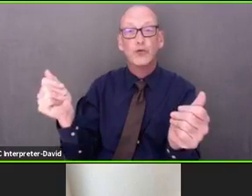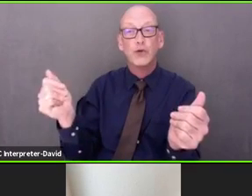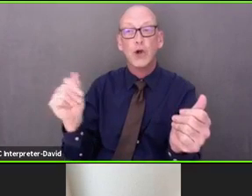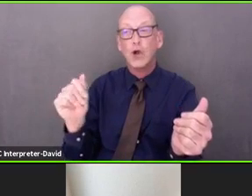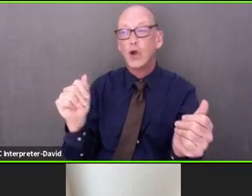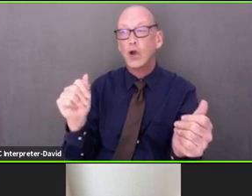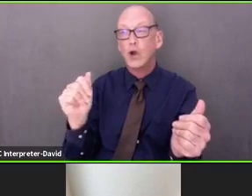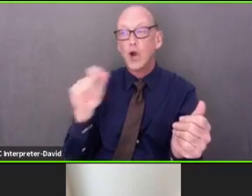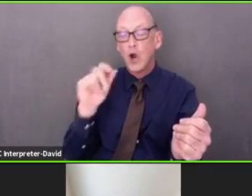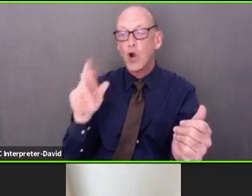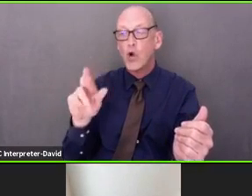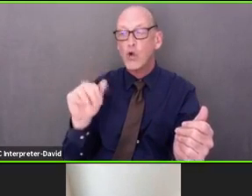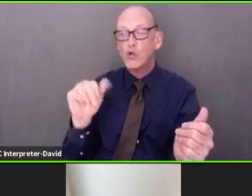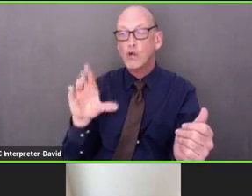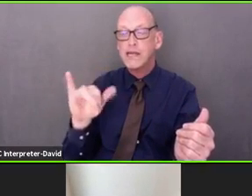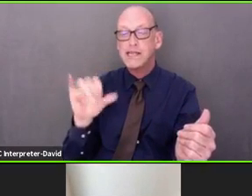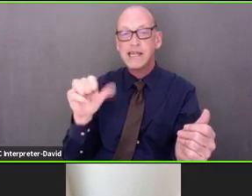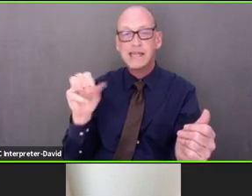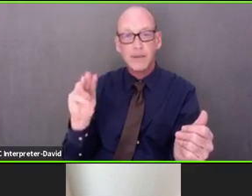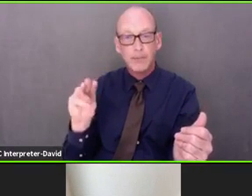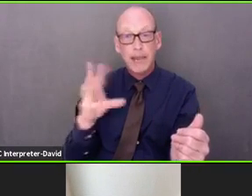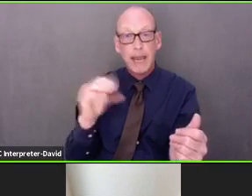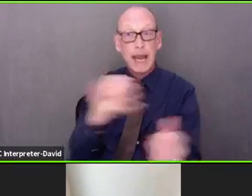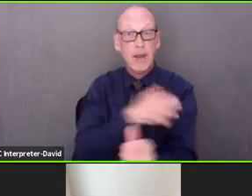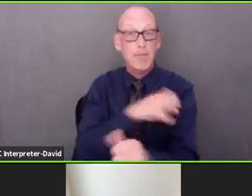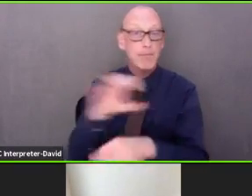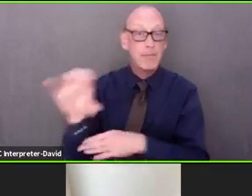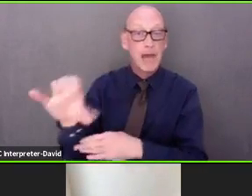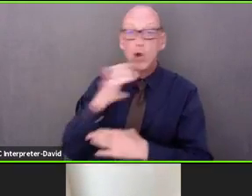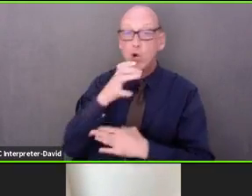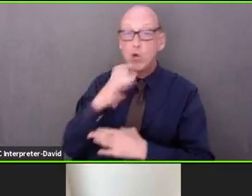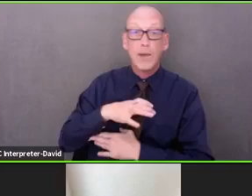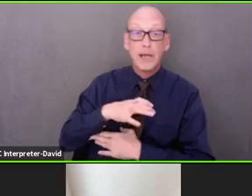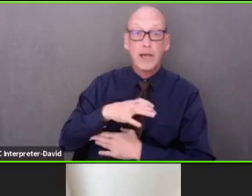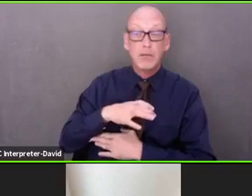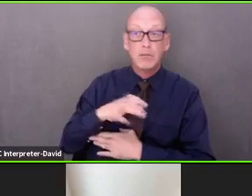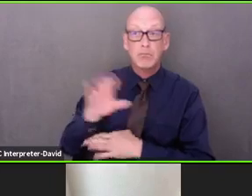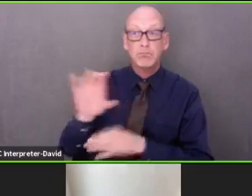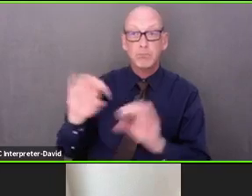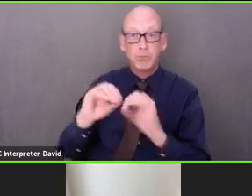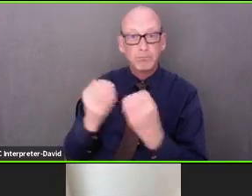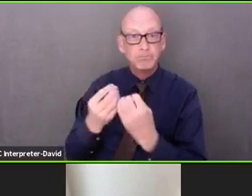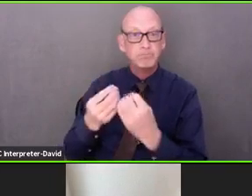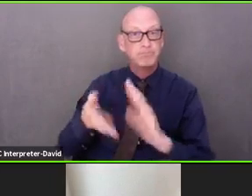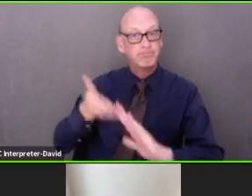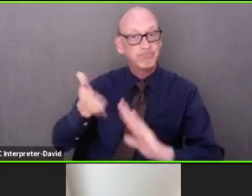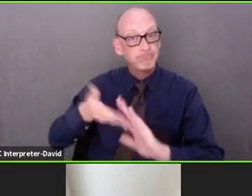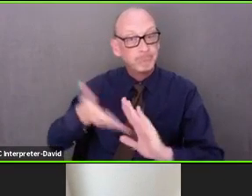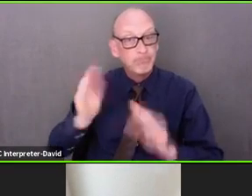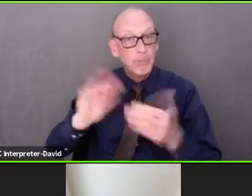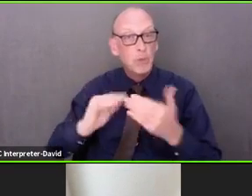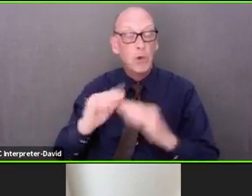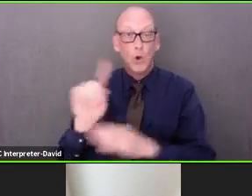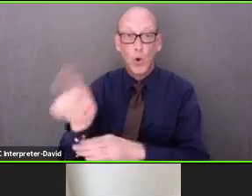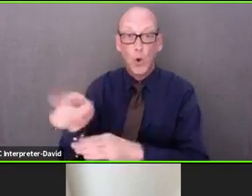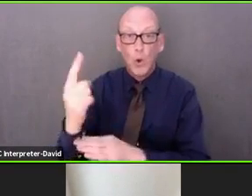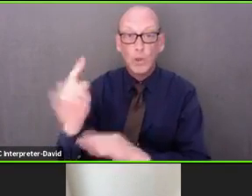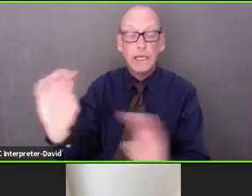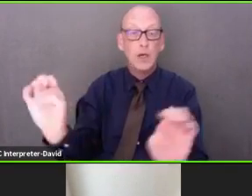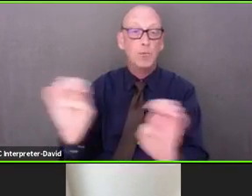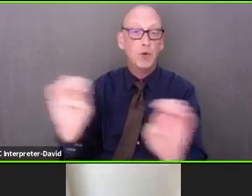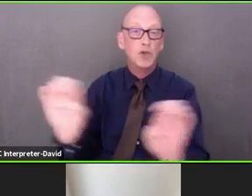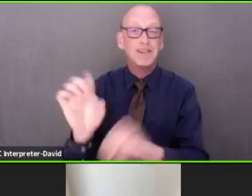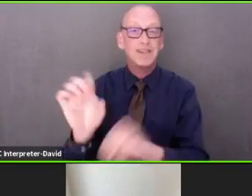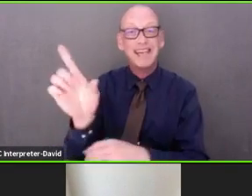racism and the empowerment of women. The organization operates in our community as the only emergency